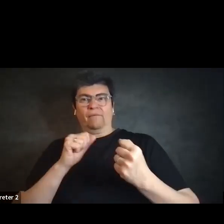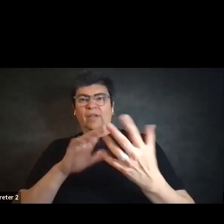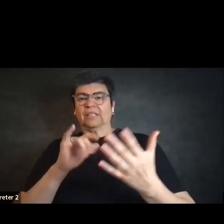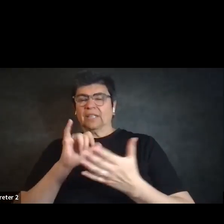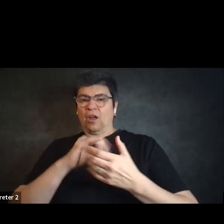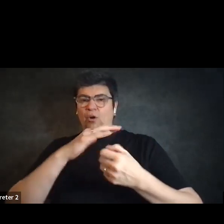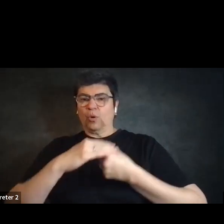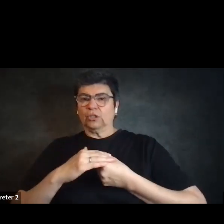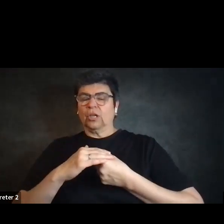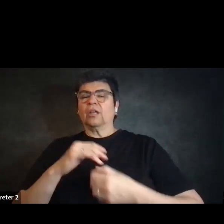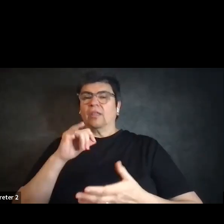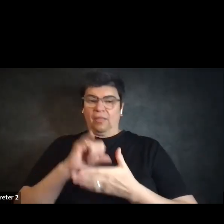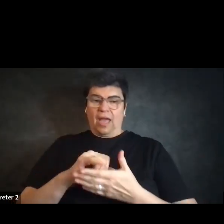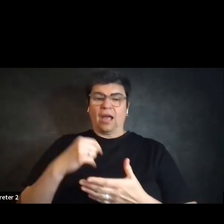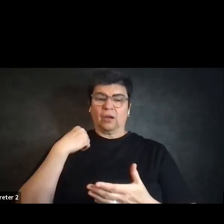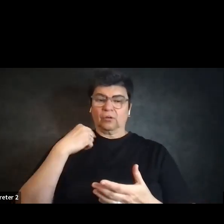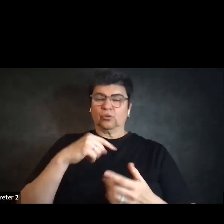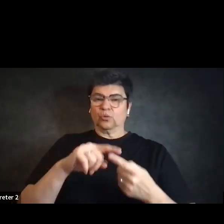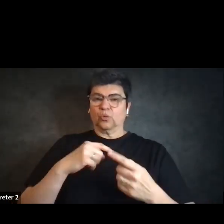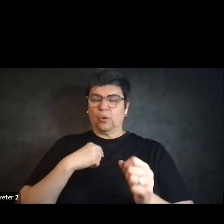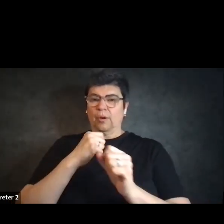tool to inculcate empathy.